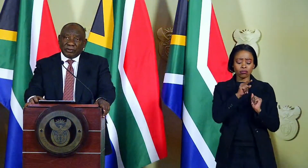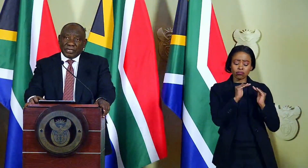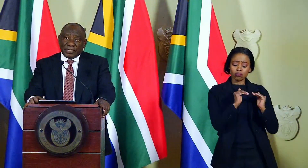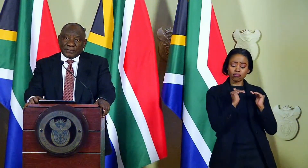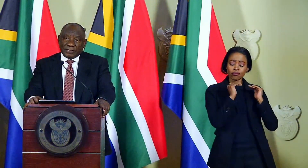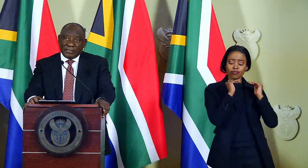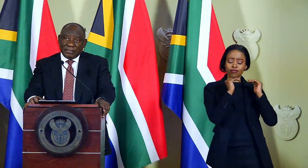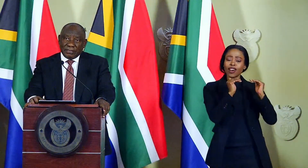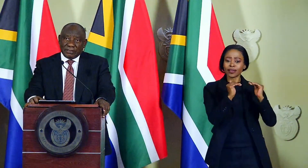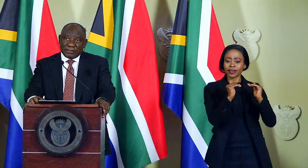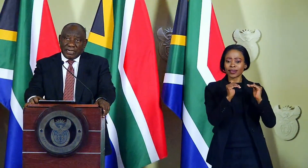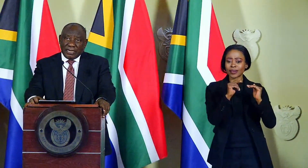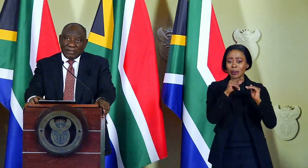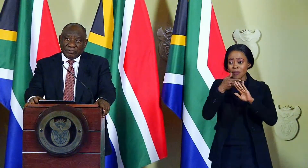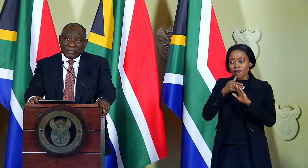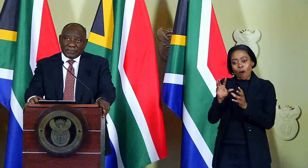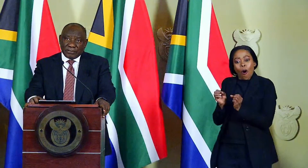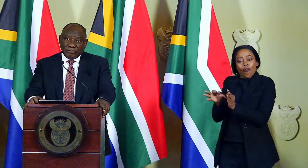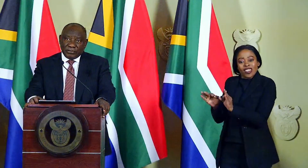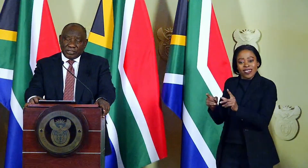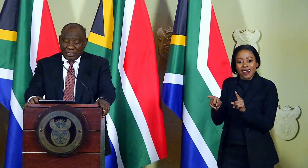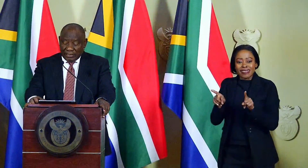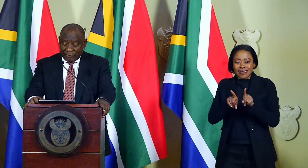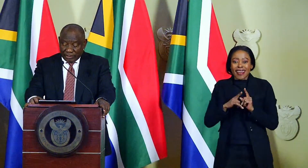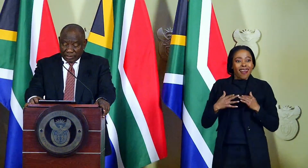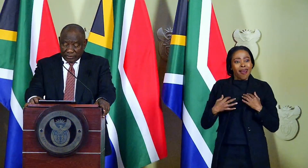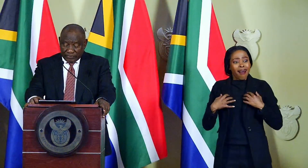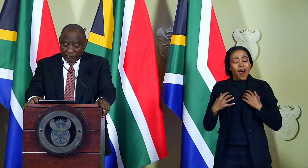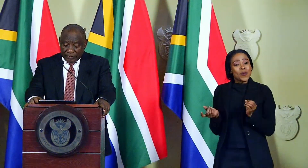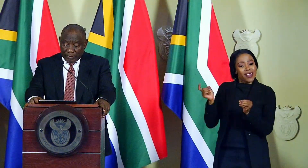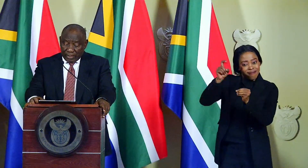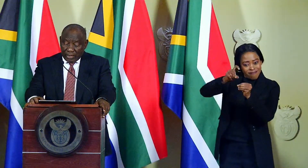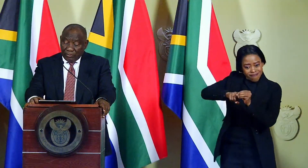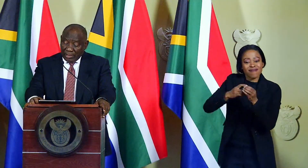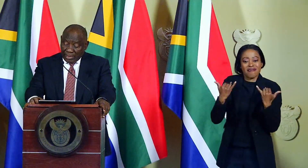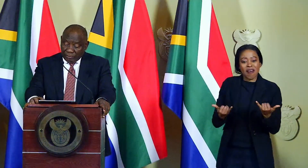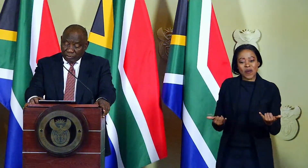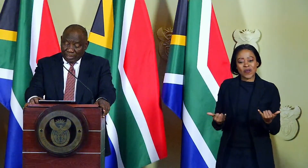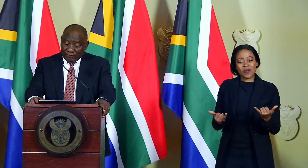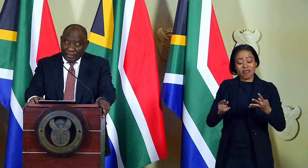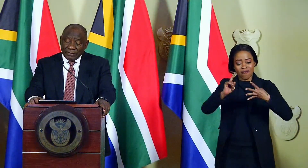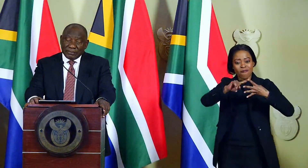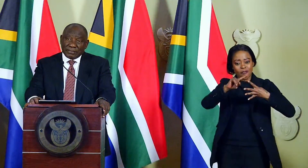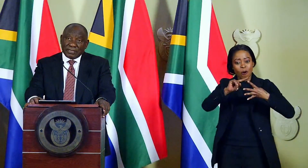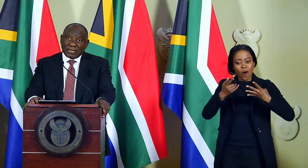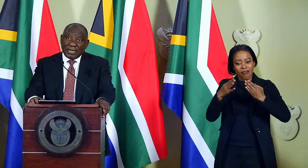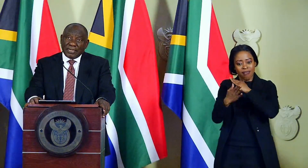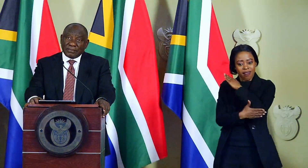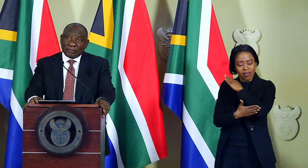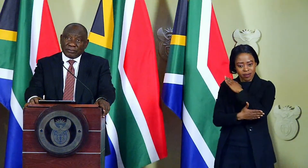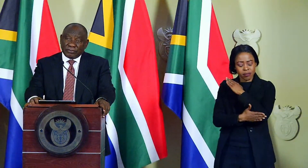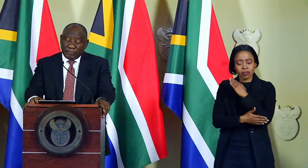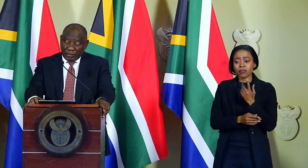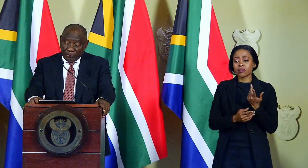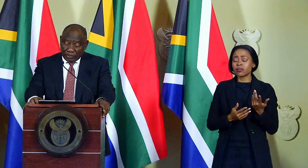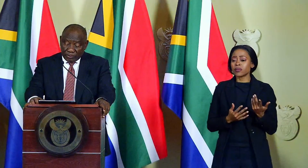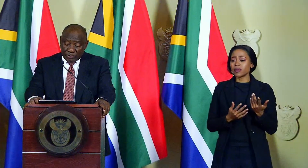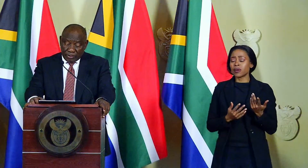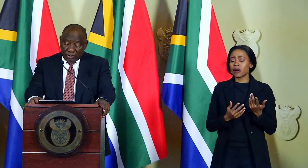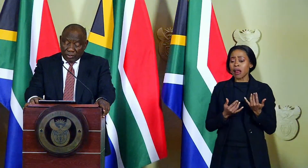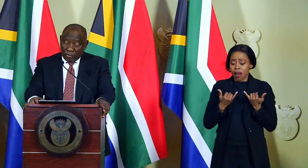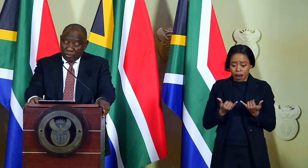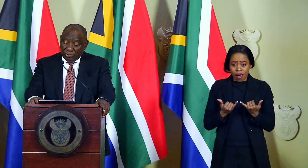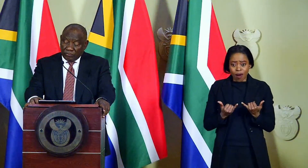of recognizing sign language as an official language. And we aim to advance the rights of